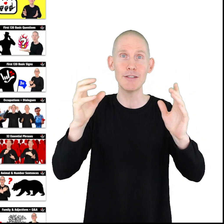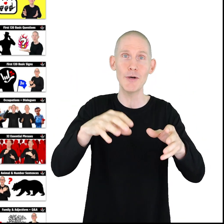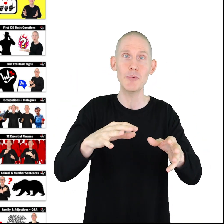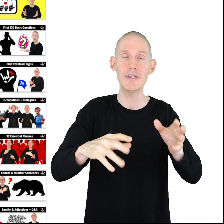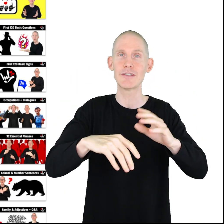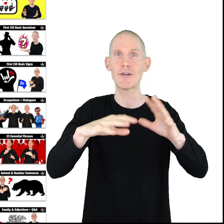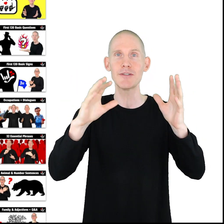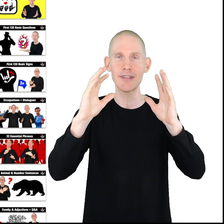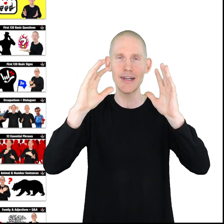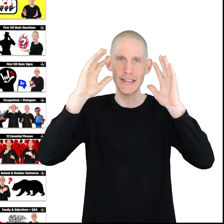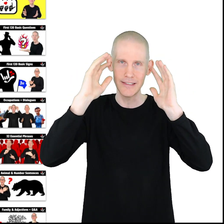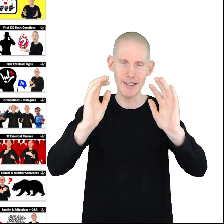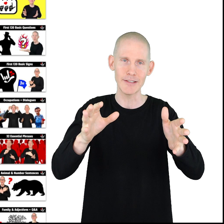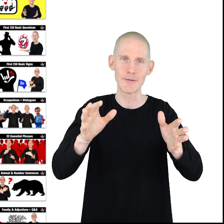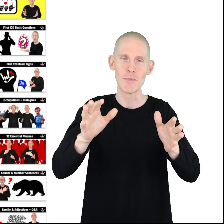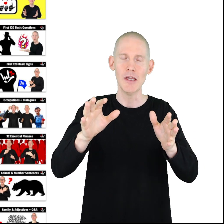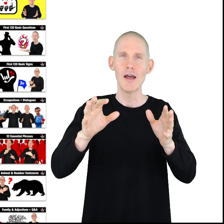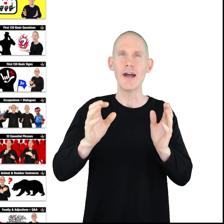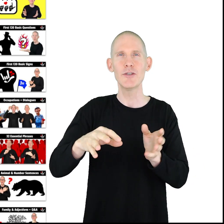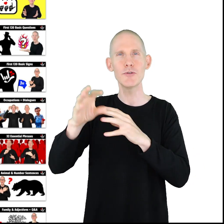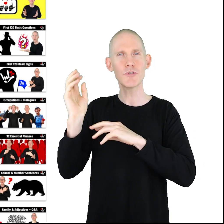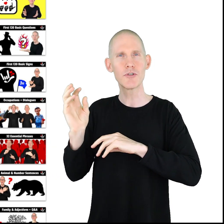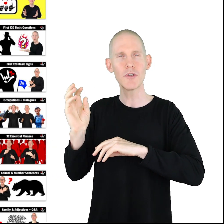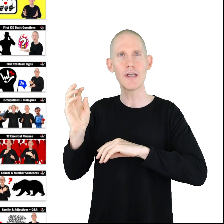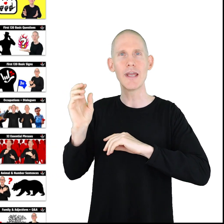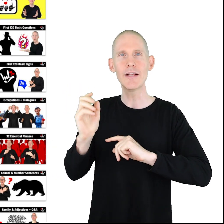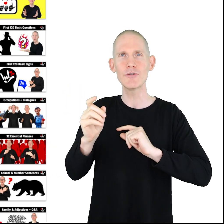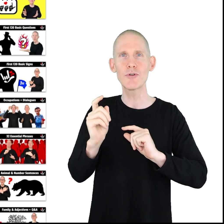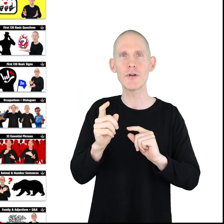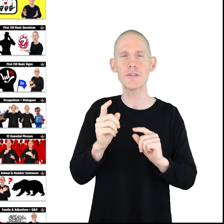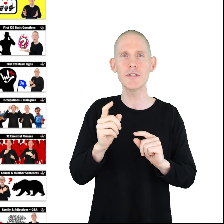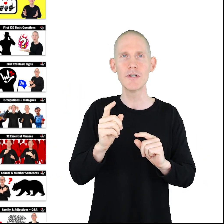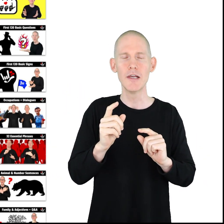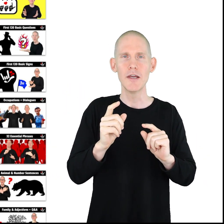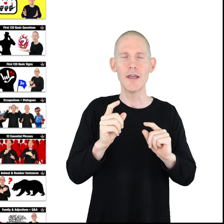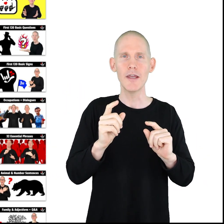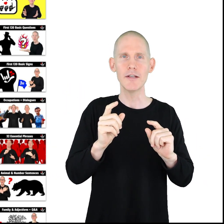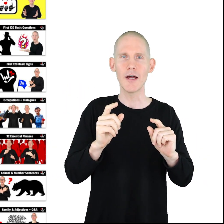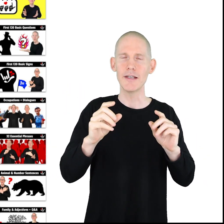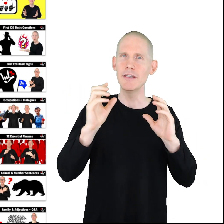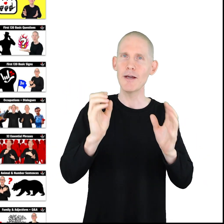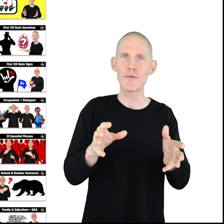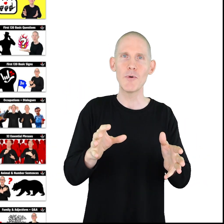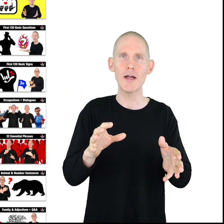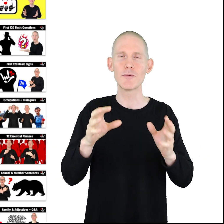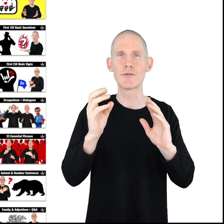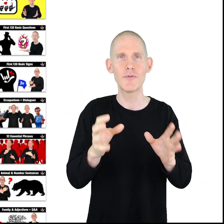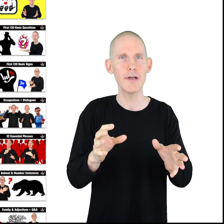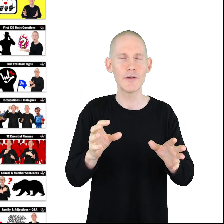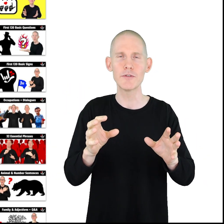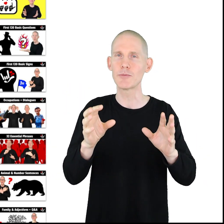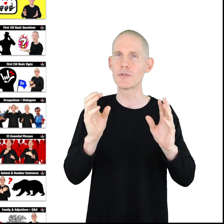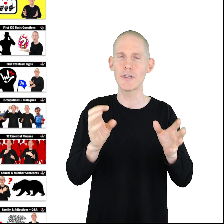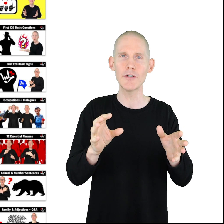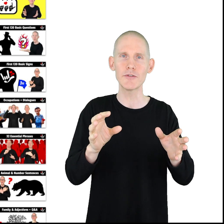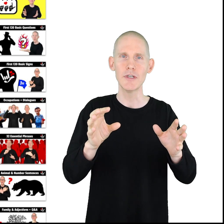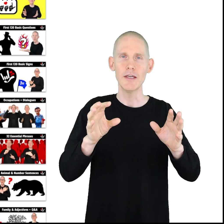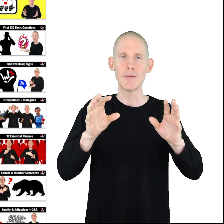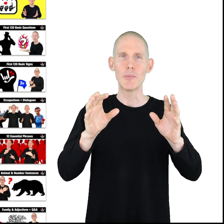jump in and they start signing. Yes. I used to create English courses. And I did that for a while. It was fun. I learned some skills. But